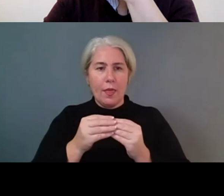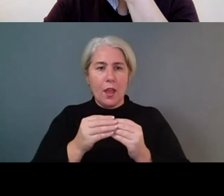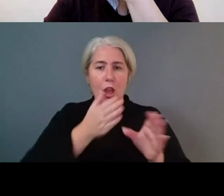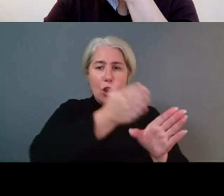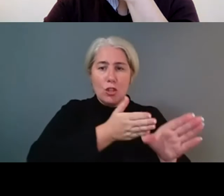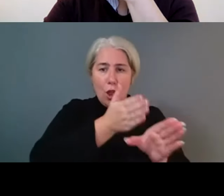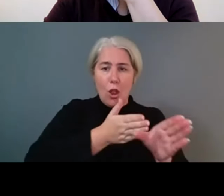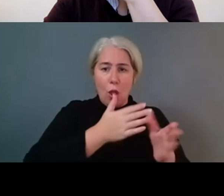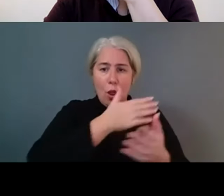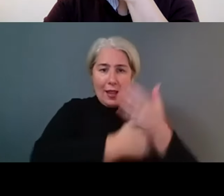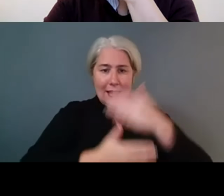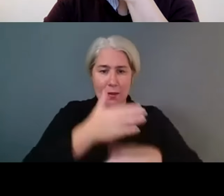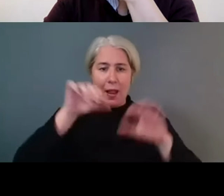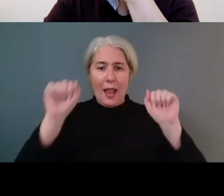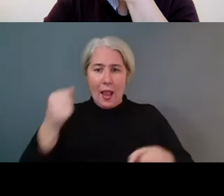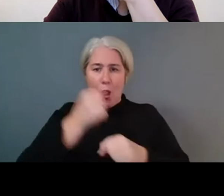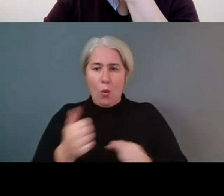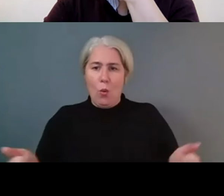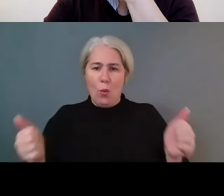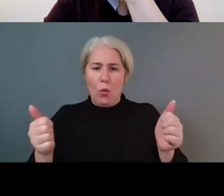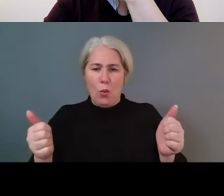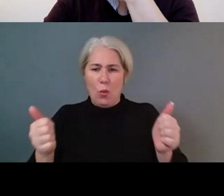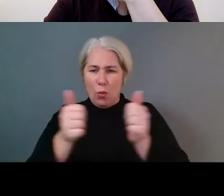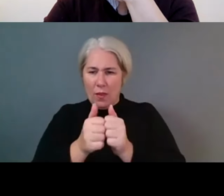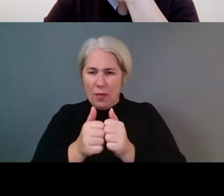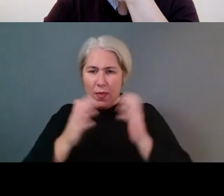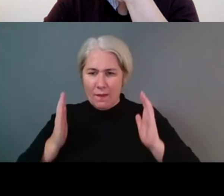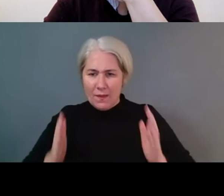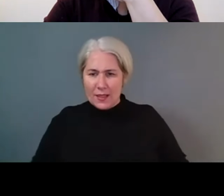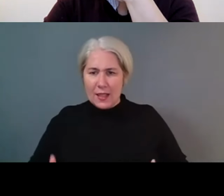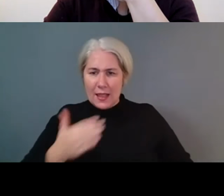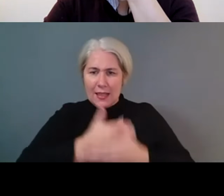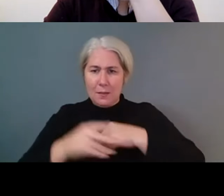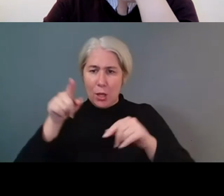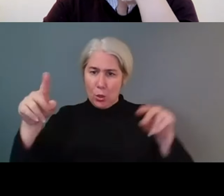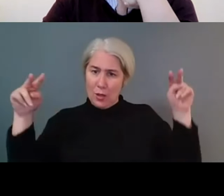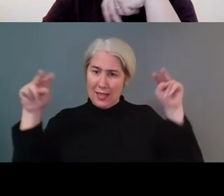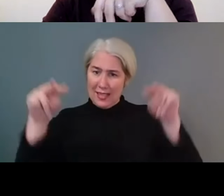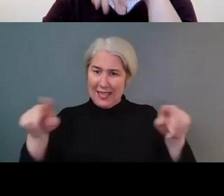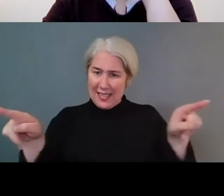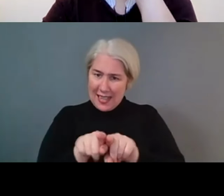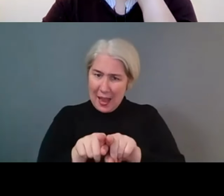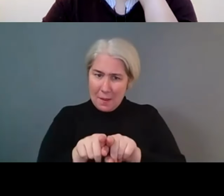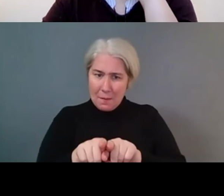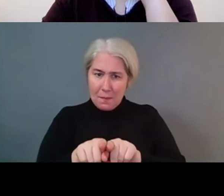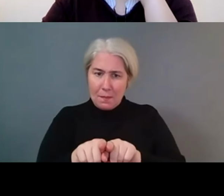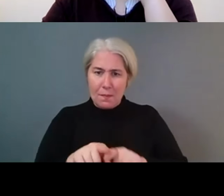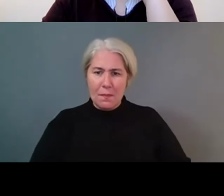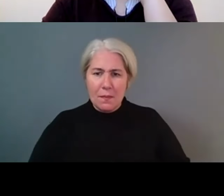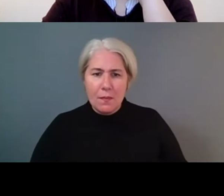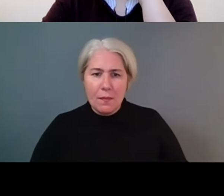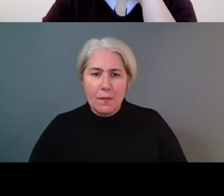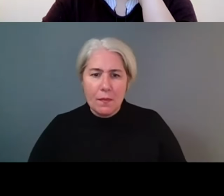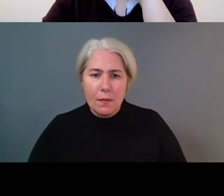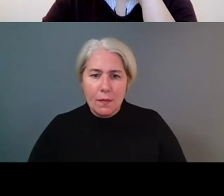Hello. Yes, we can hear you. Yes. So our membership in the National Commission